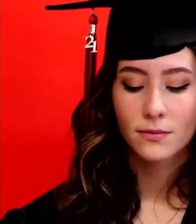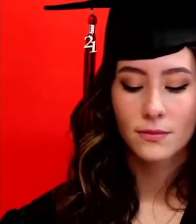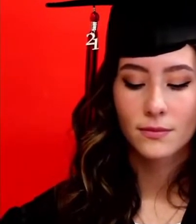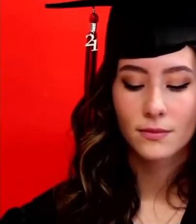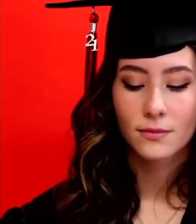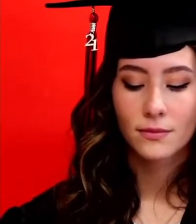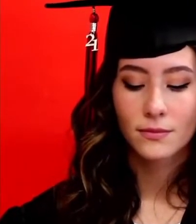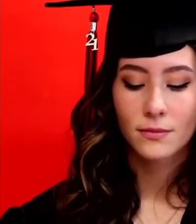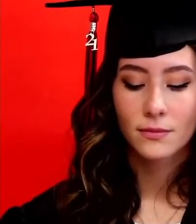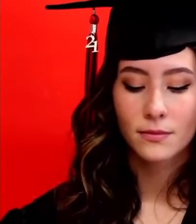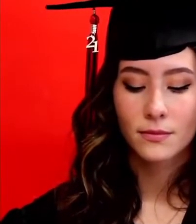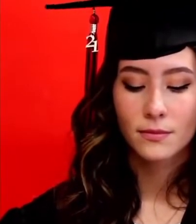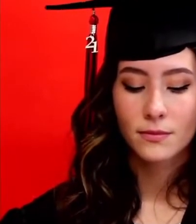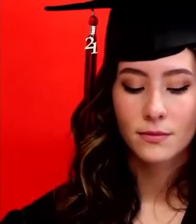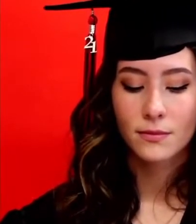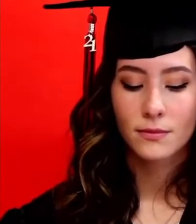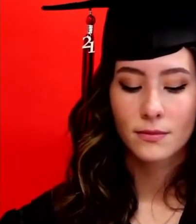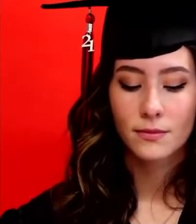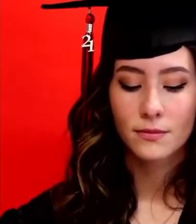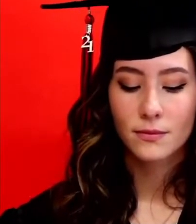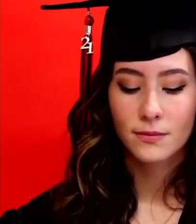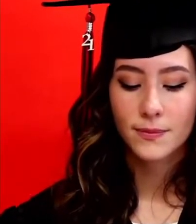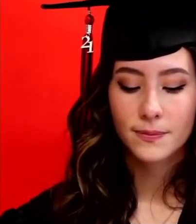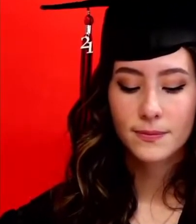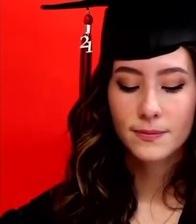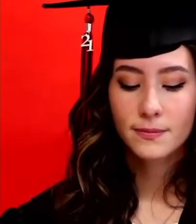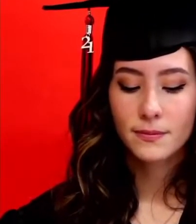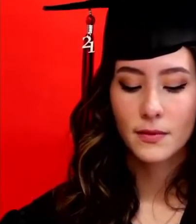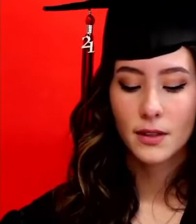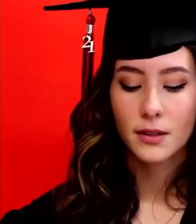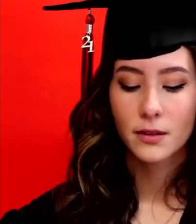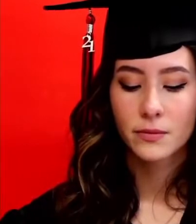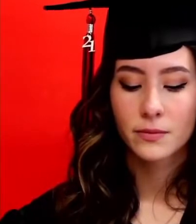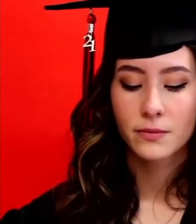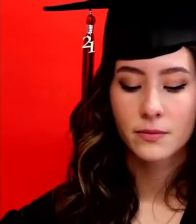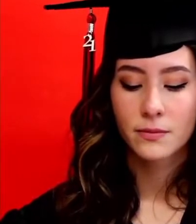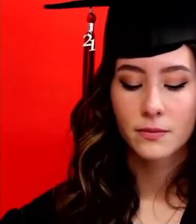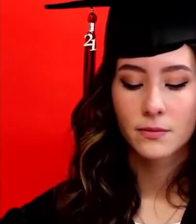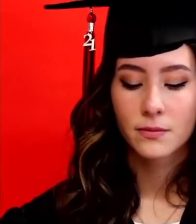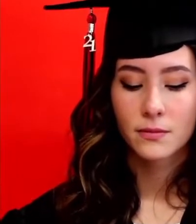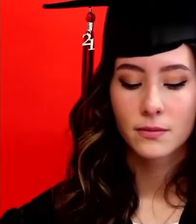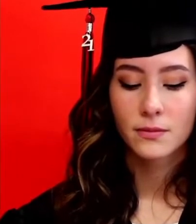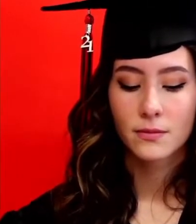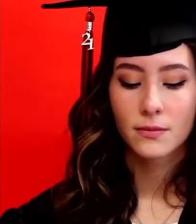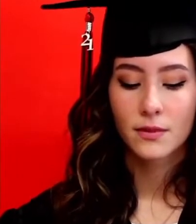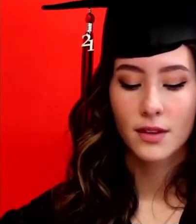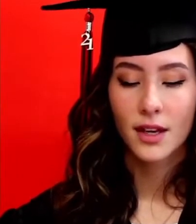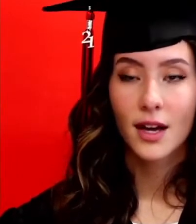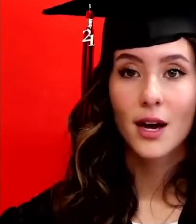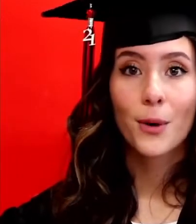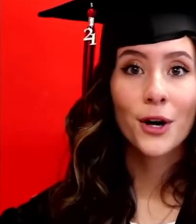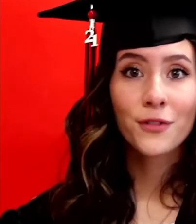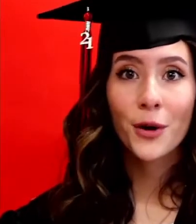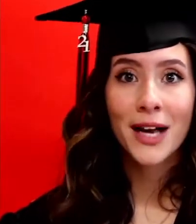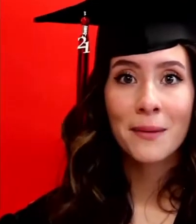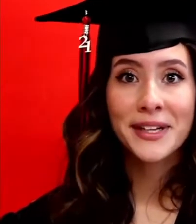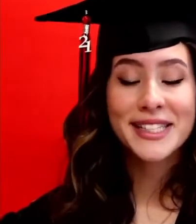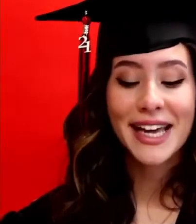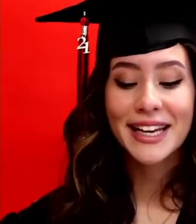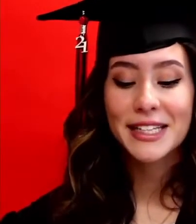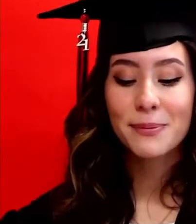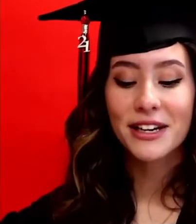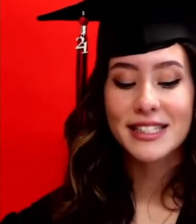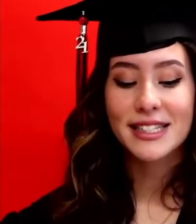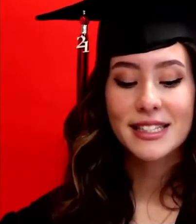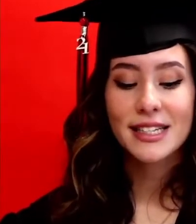used for good. I hope kindness and personality can continue to flourish outside of our John Marshall family. Part of growing up